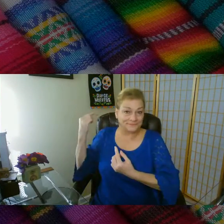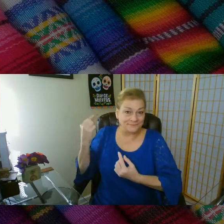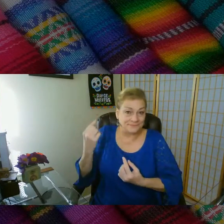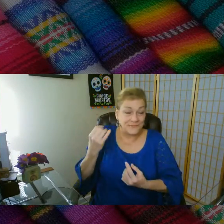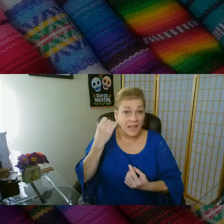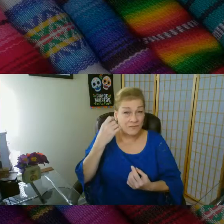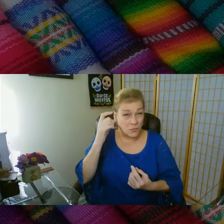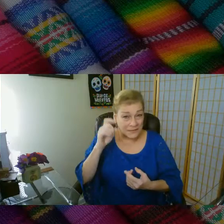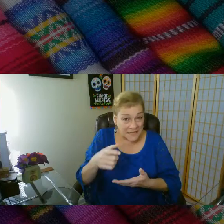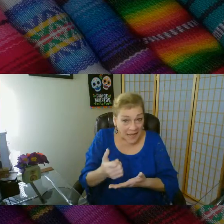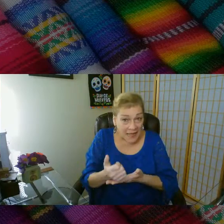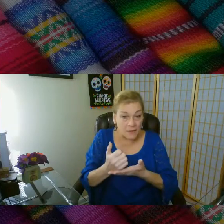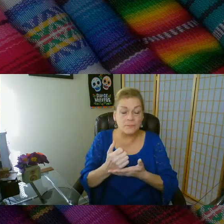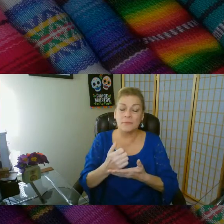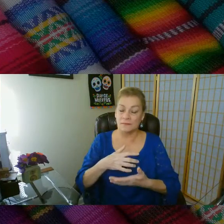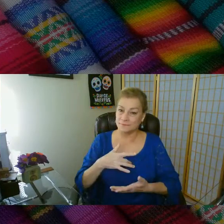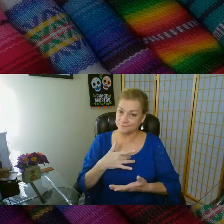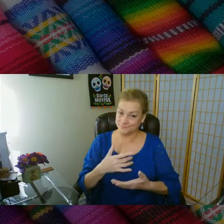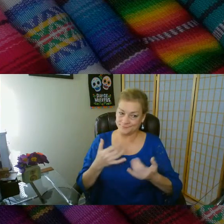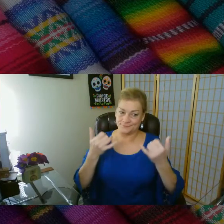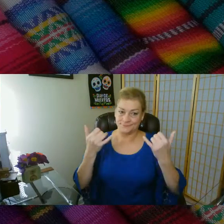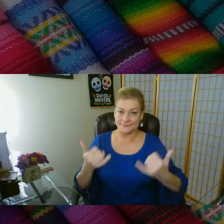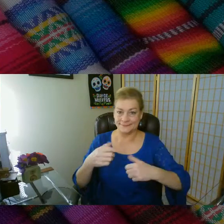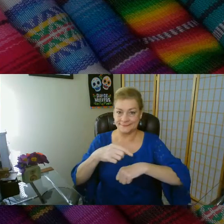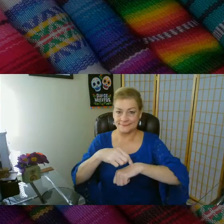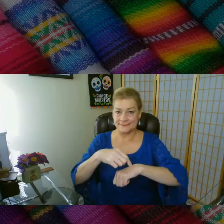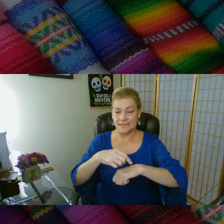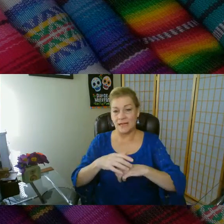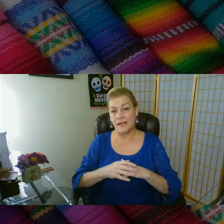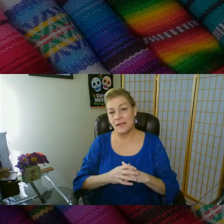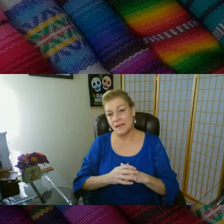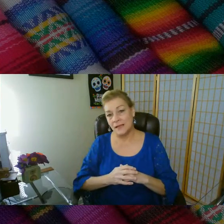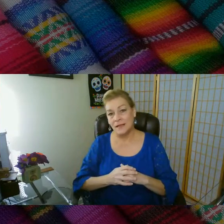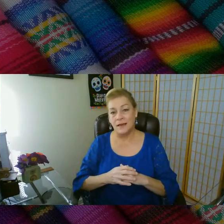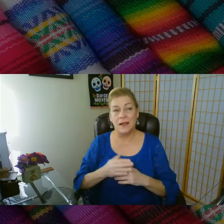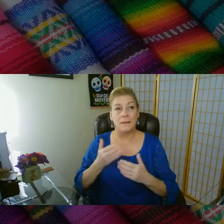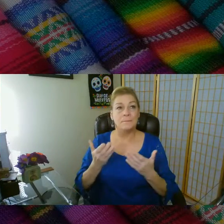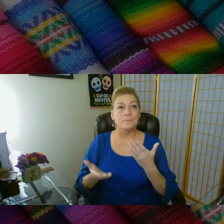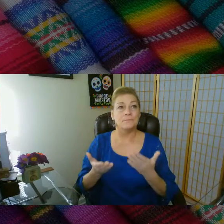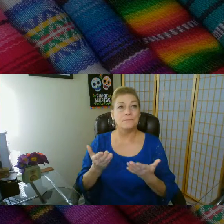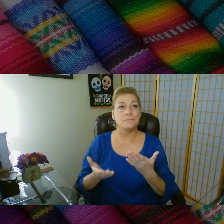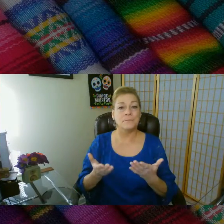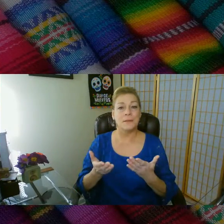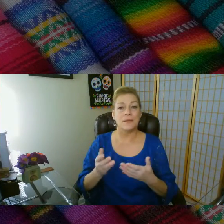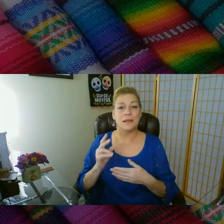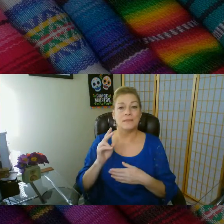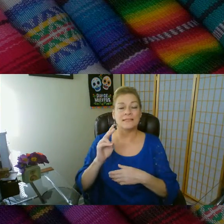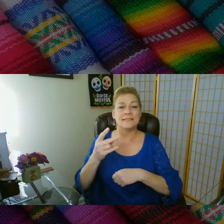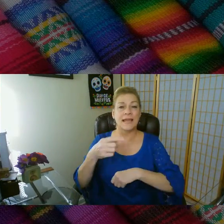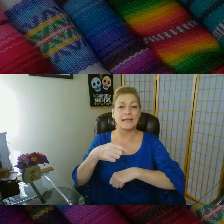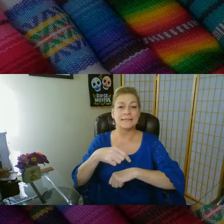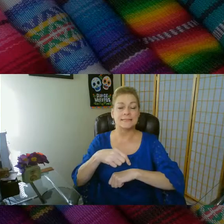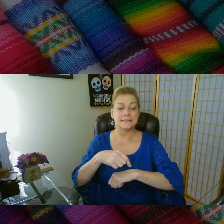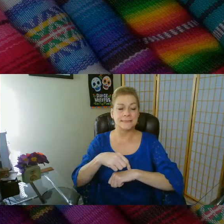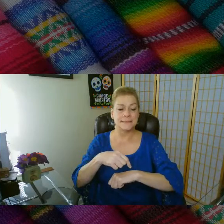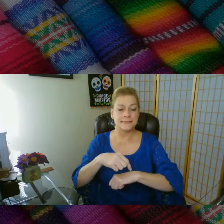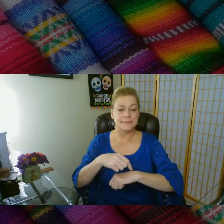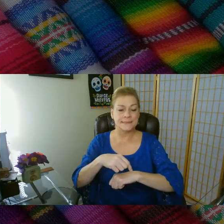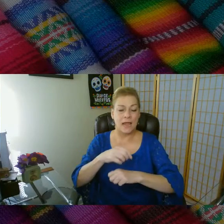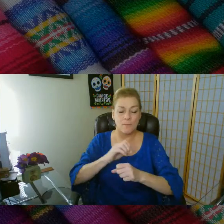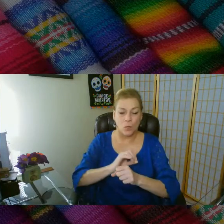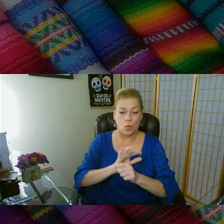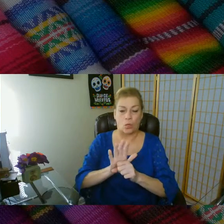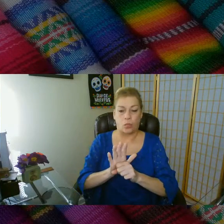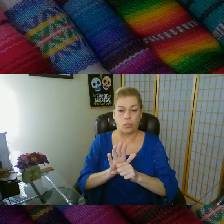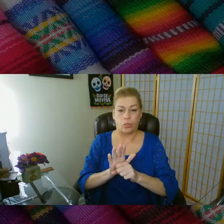now, as we are turning the corner to perhaps another surge in the pandemic. And I don't speak that into truth. We are just